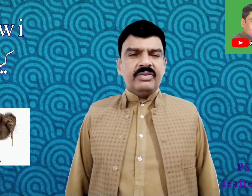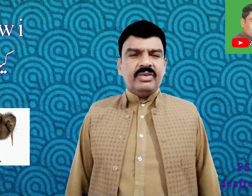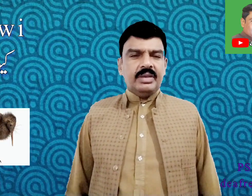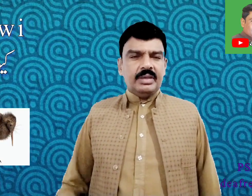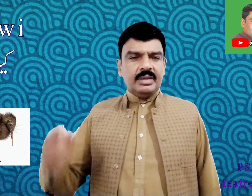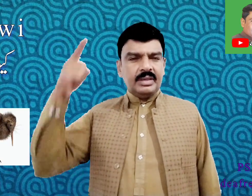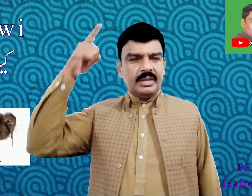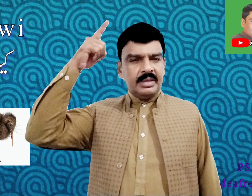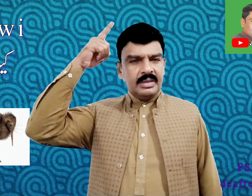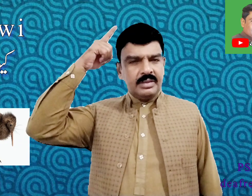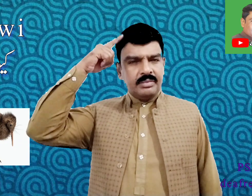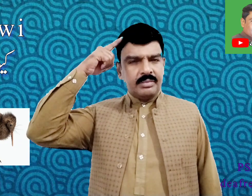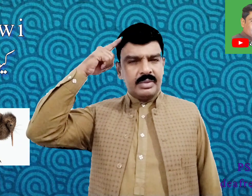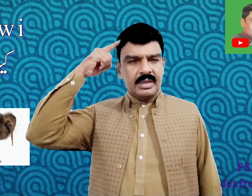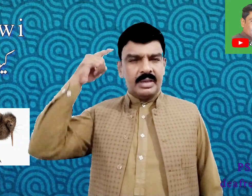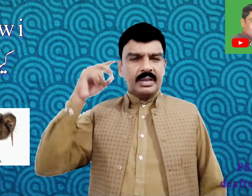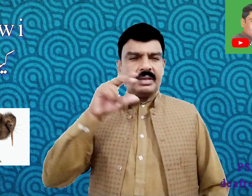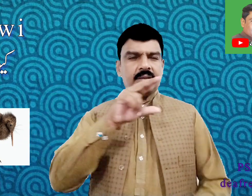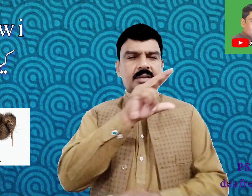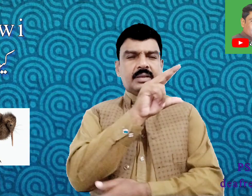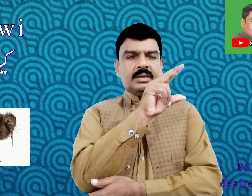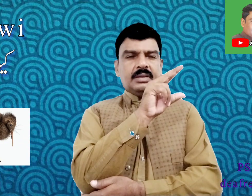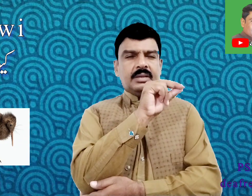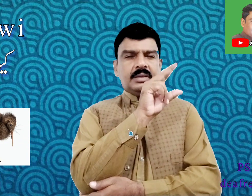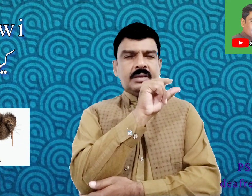kiwi, black,